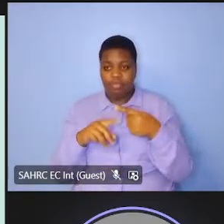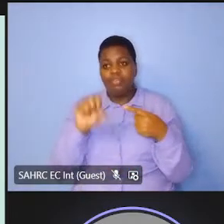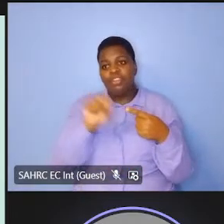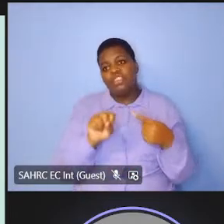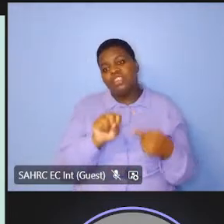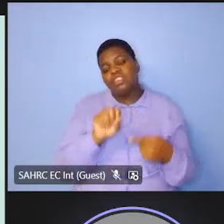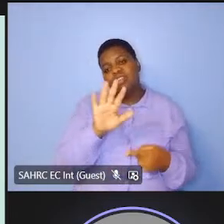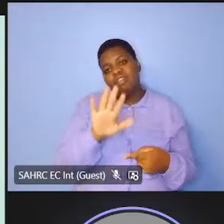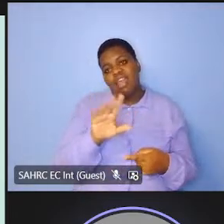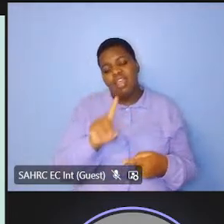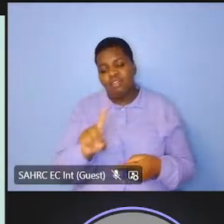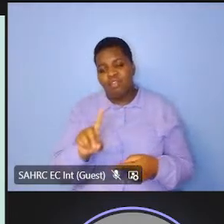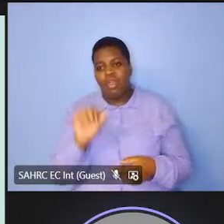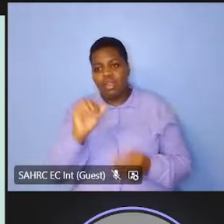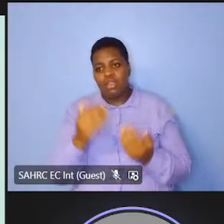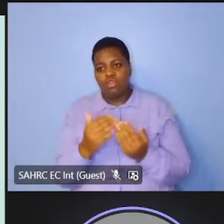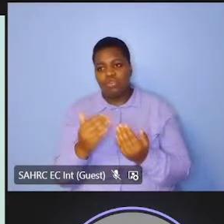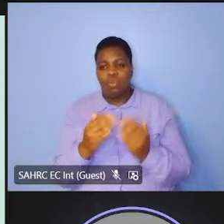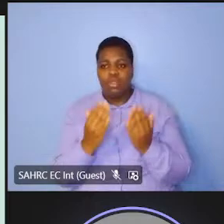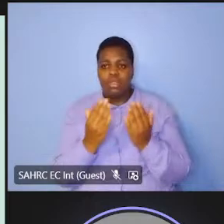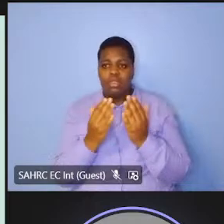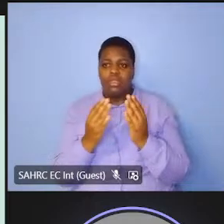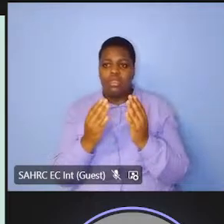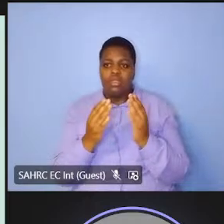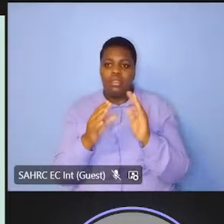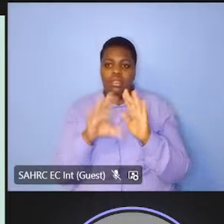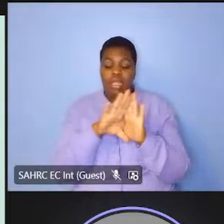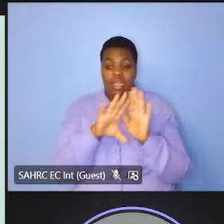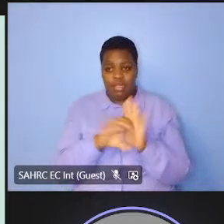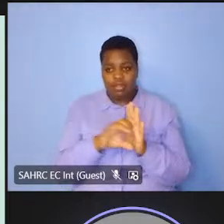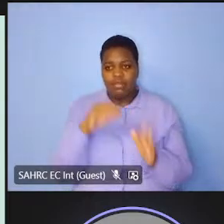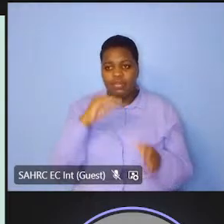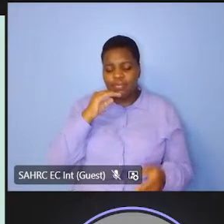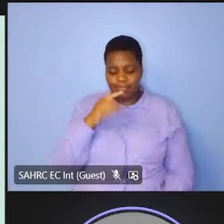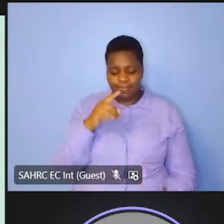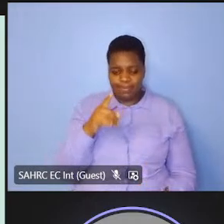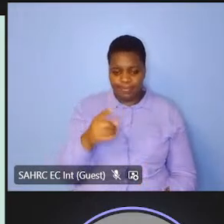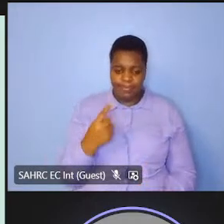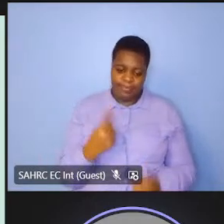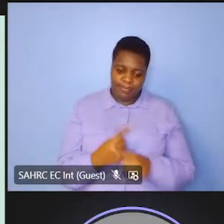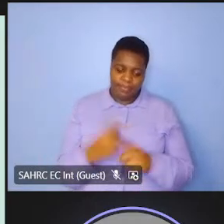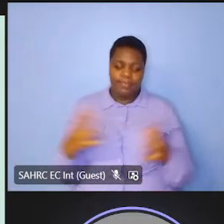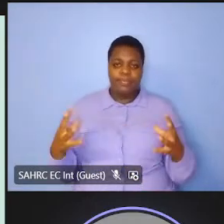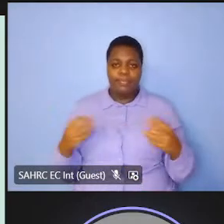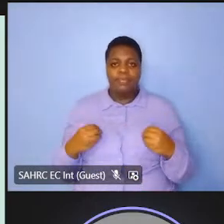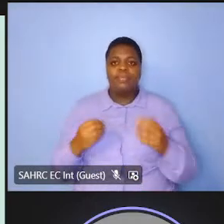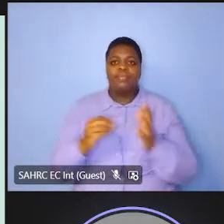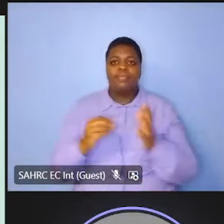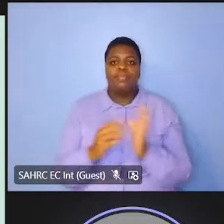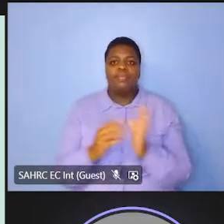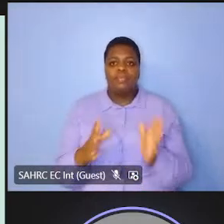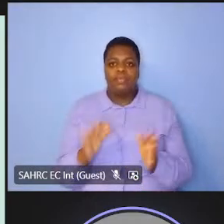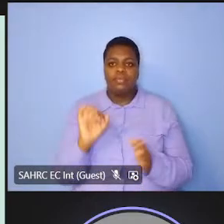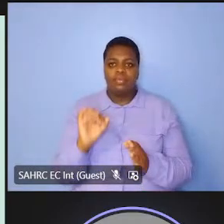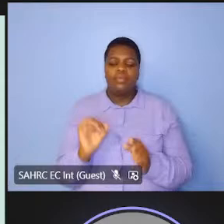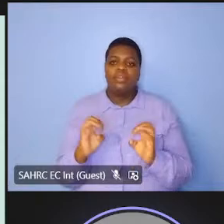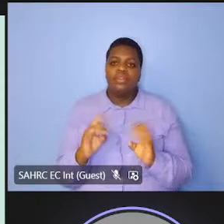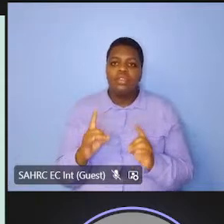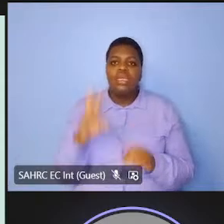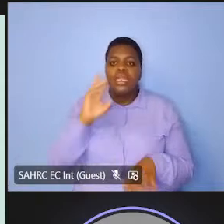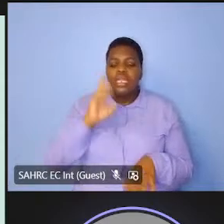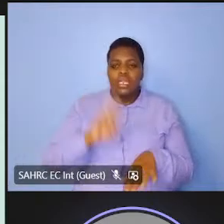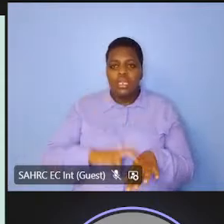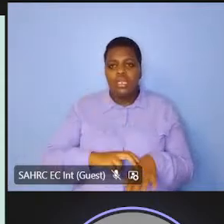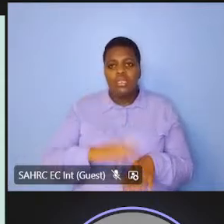5.1 of the South African Schools Act, which says that all schools must admit learners and serve their educational needs without